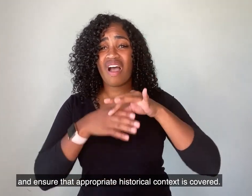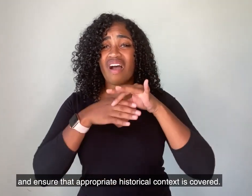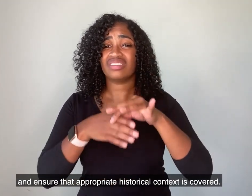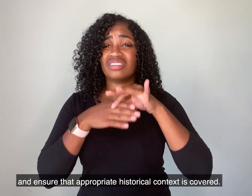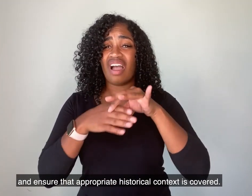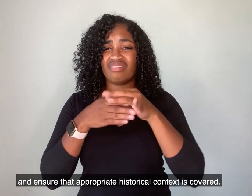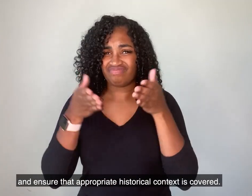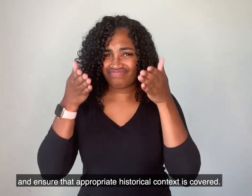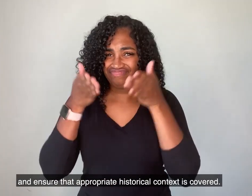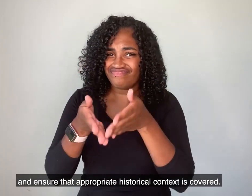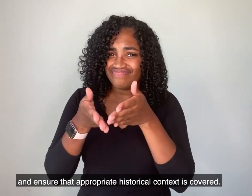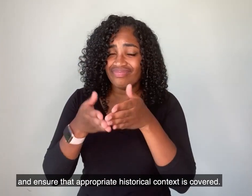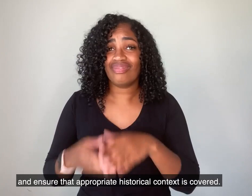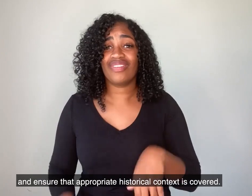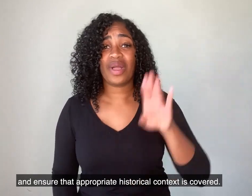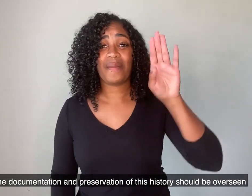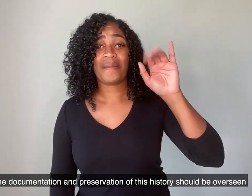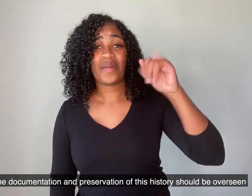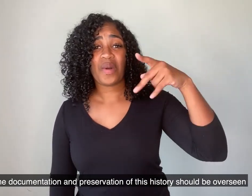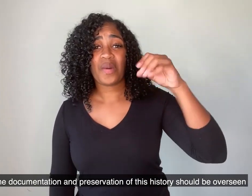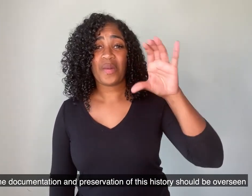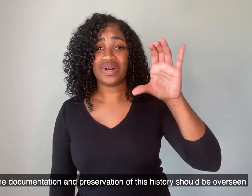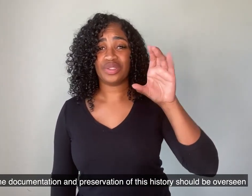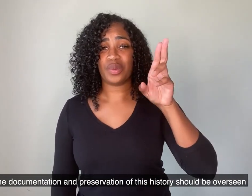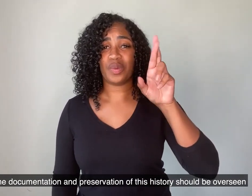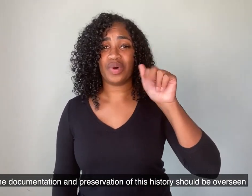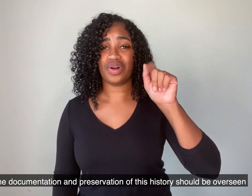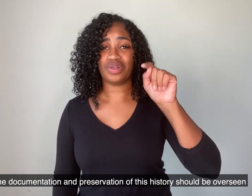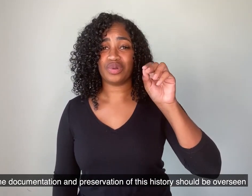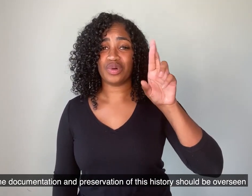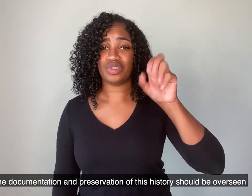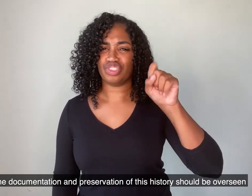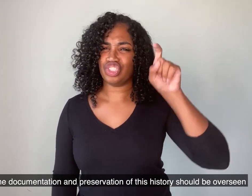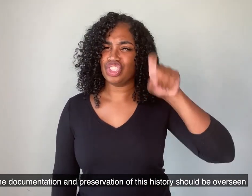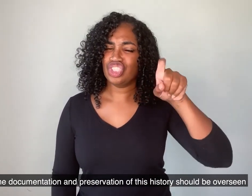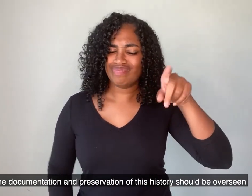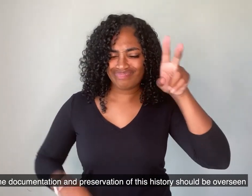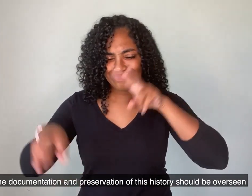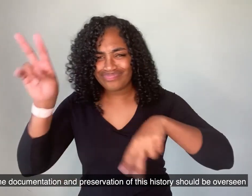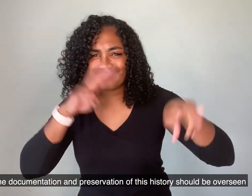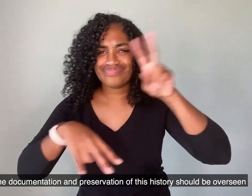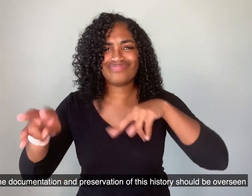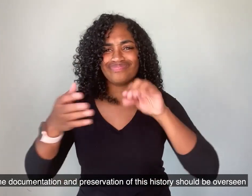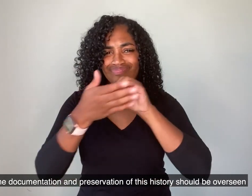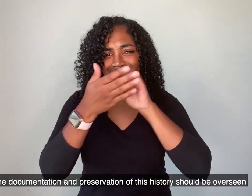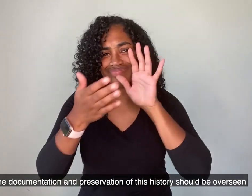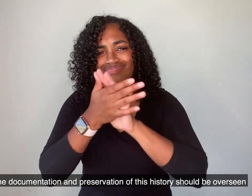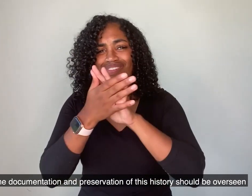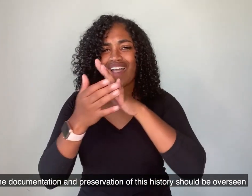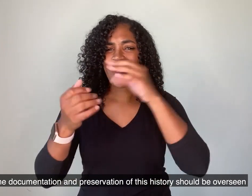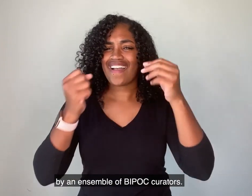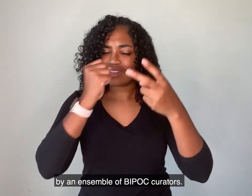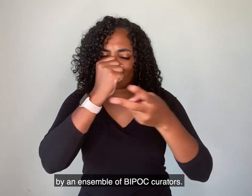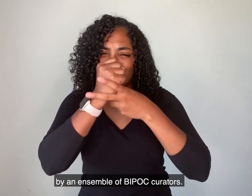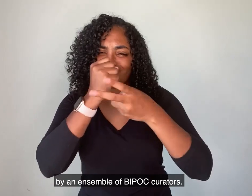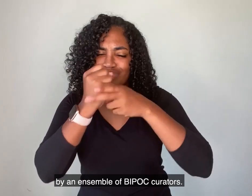historical context is covered. The documentation and preservation of this history should be overseen by